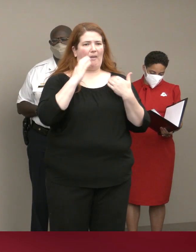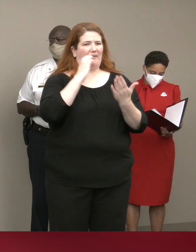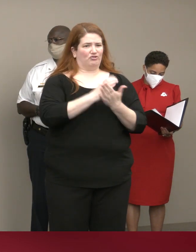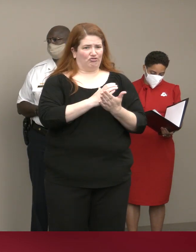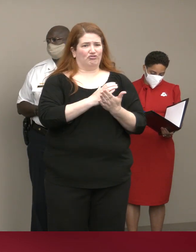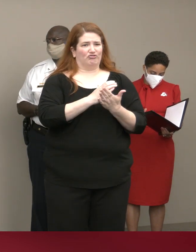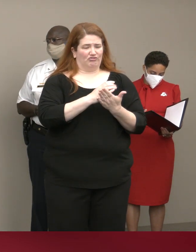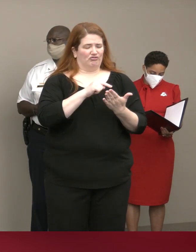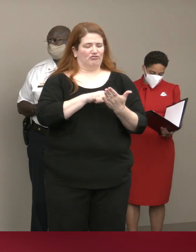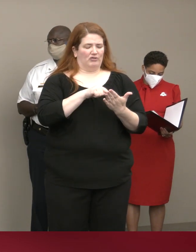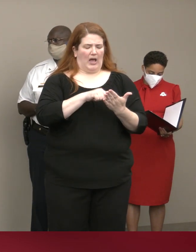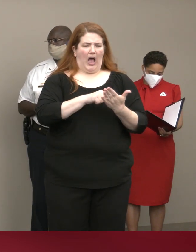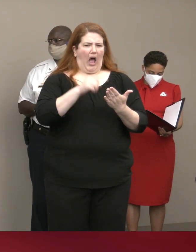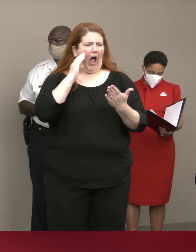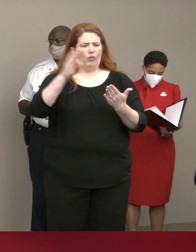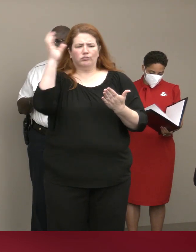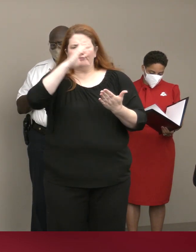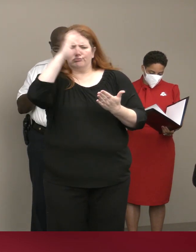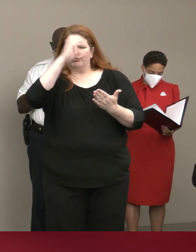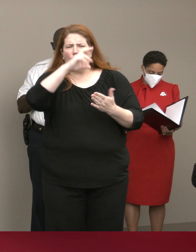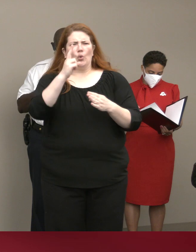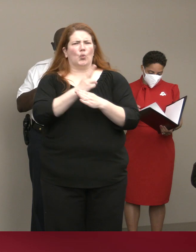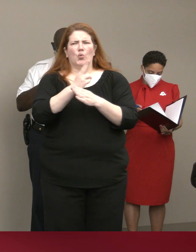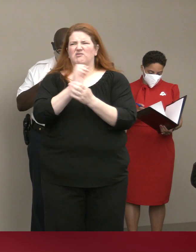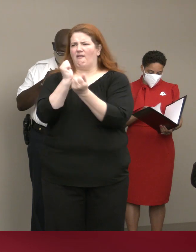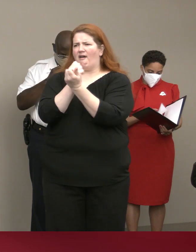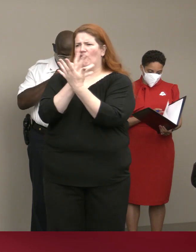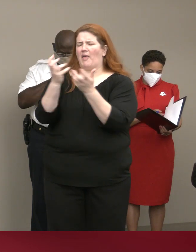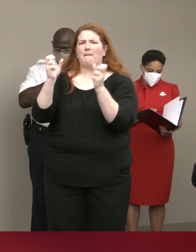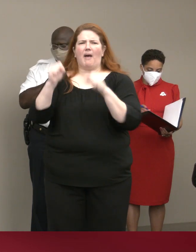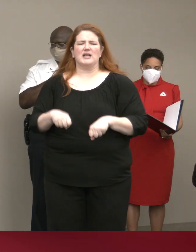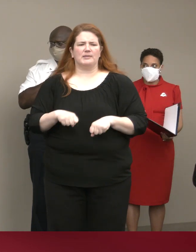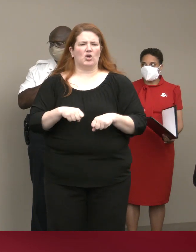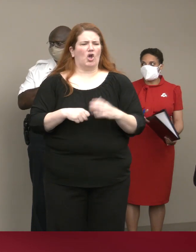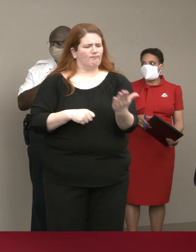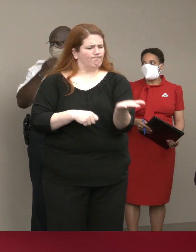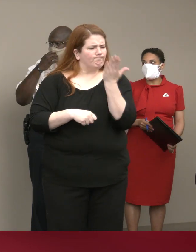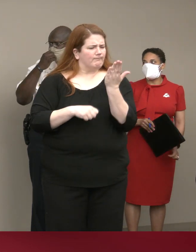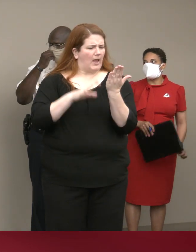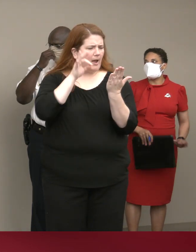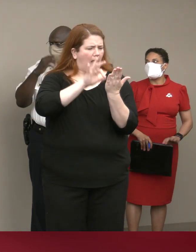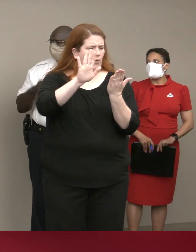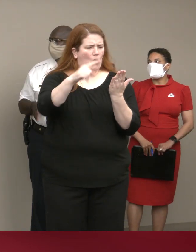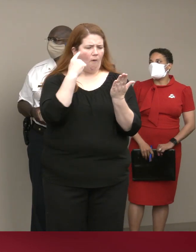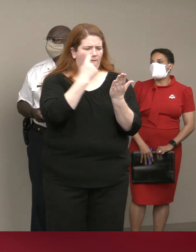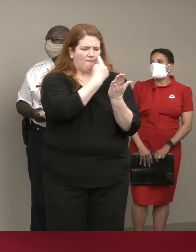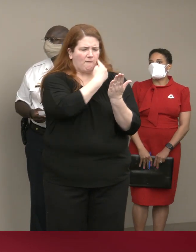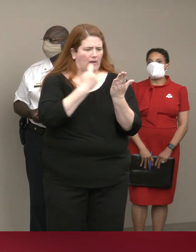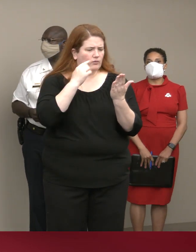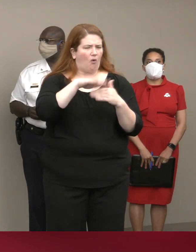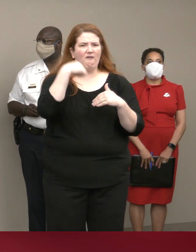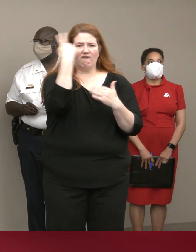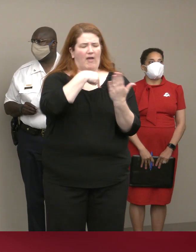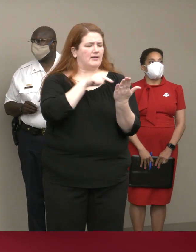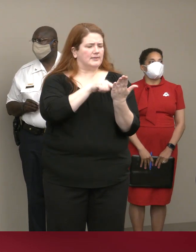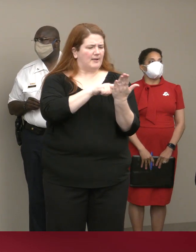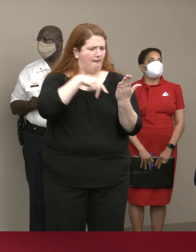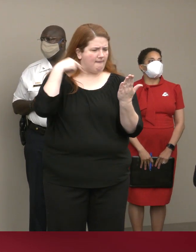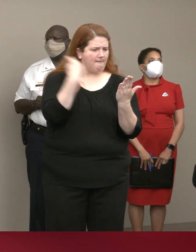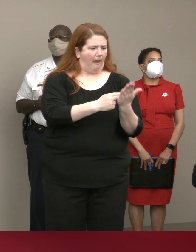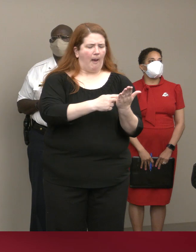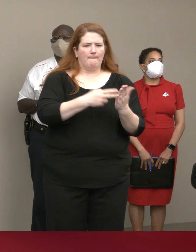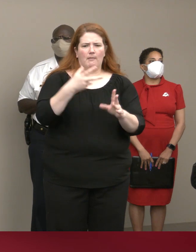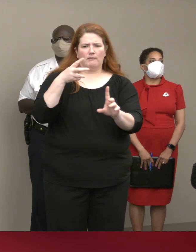use every tool available to me to count every freckle on your face until you have been